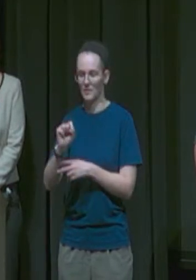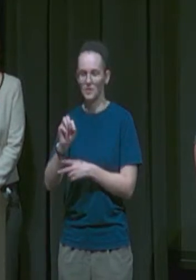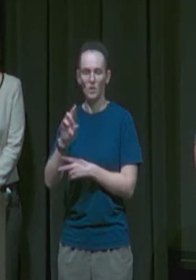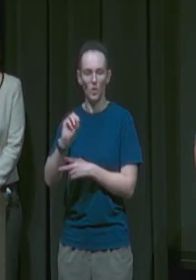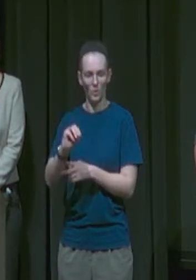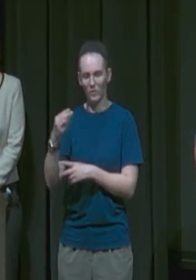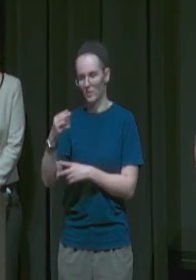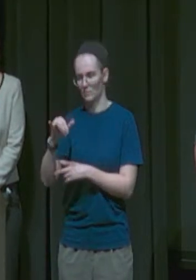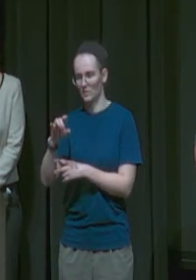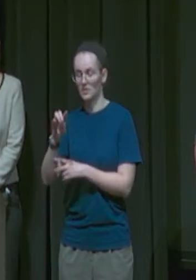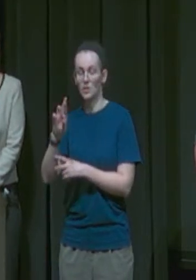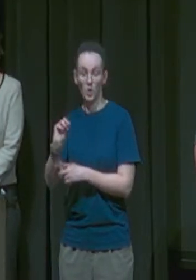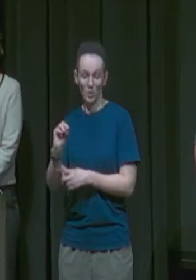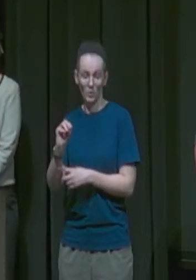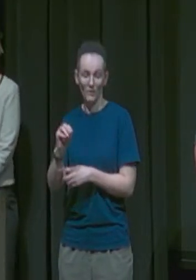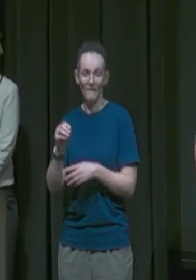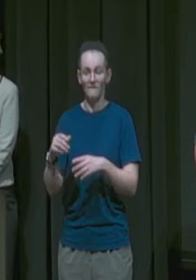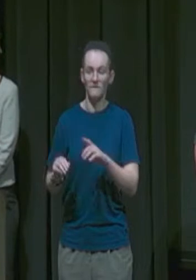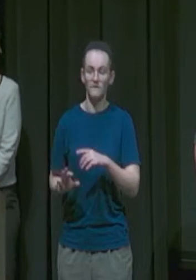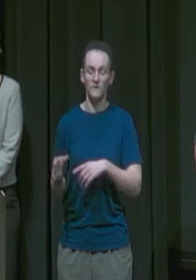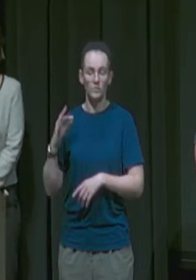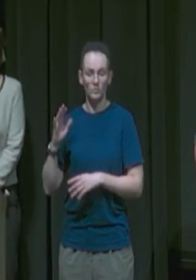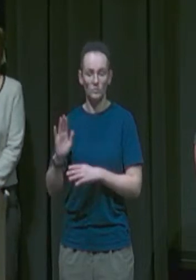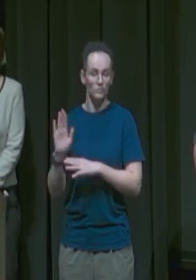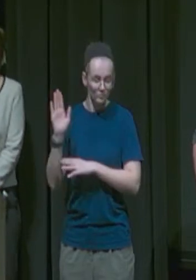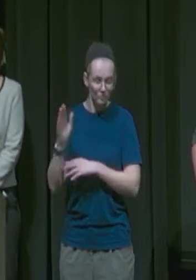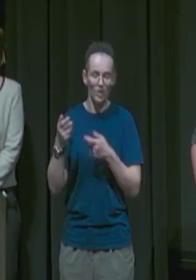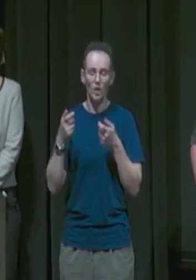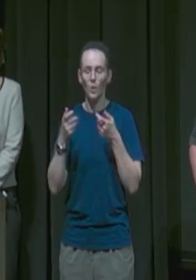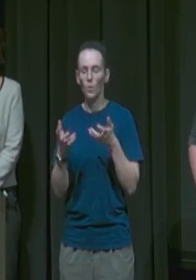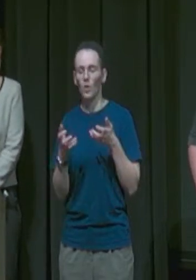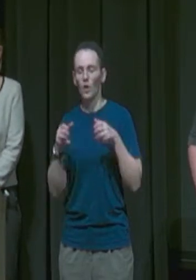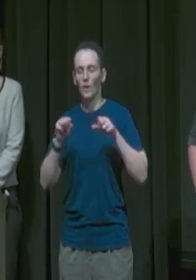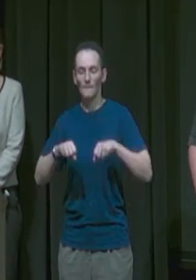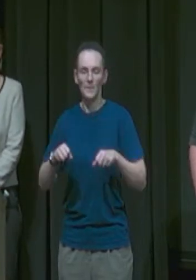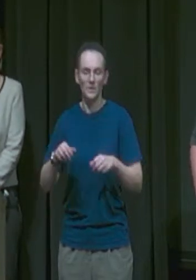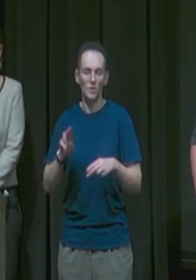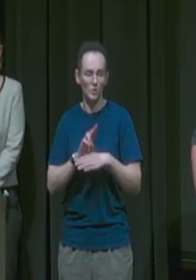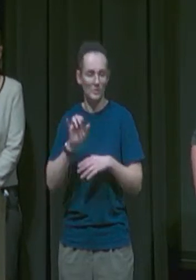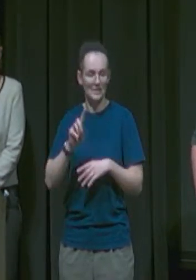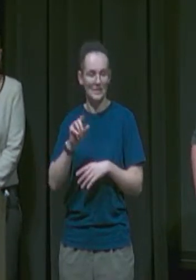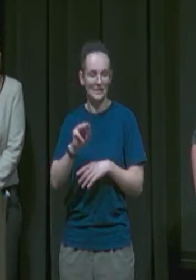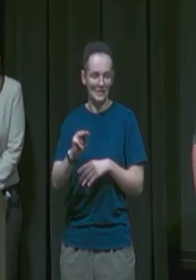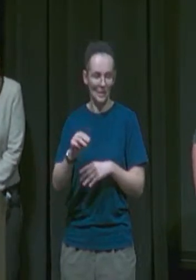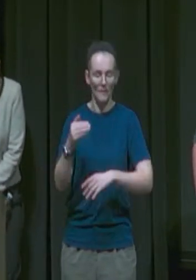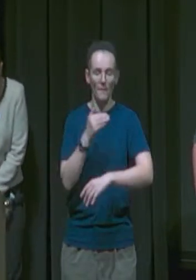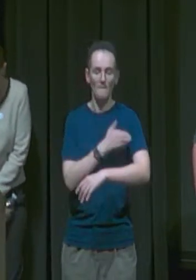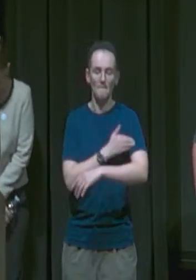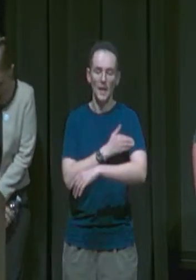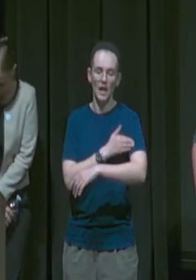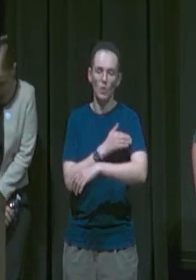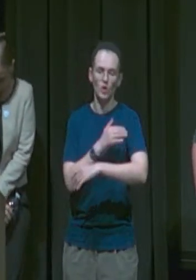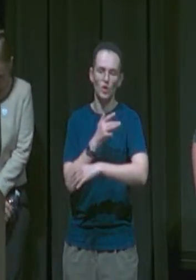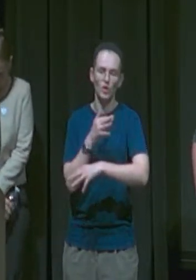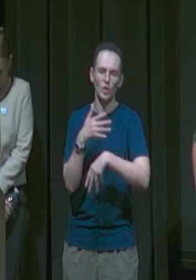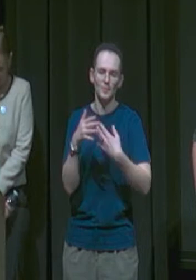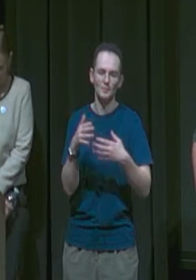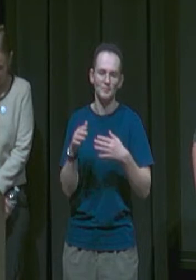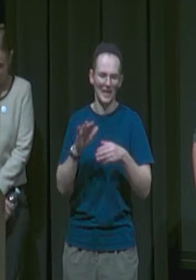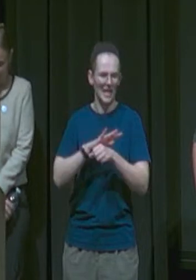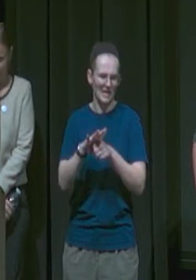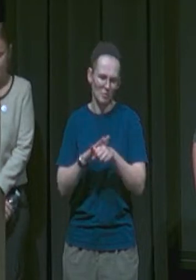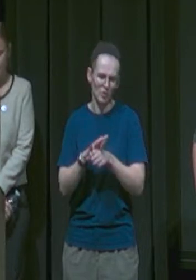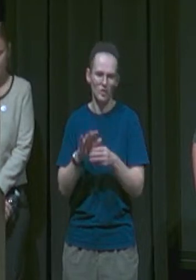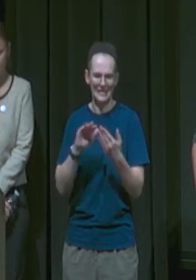Hydro came forward and wanted the ability to use the dam to power a